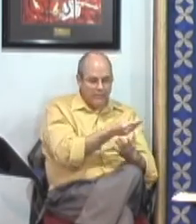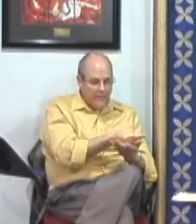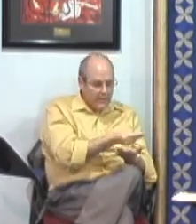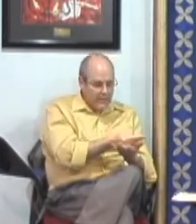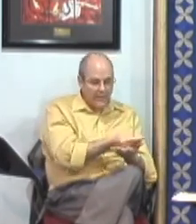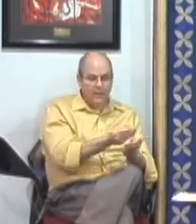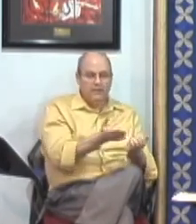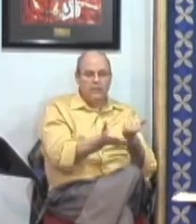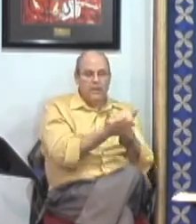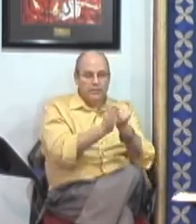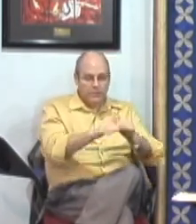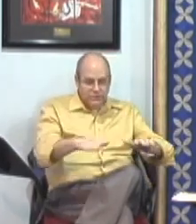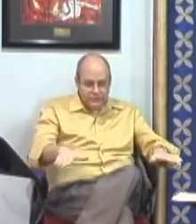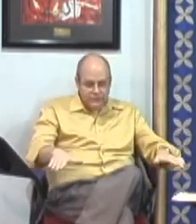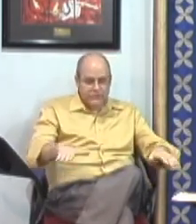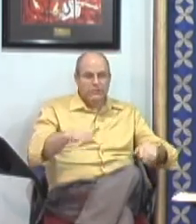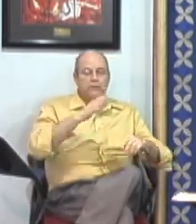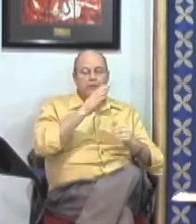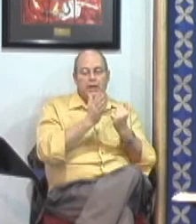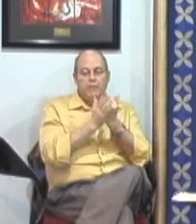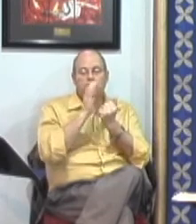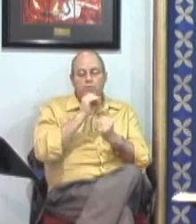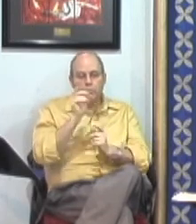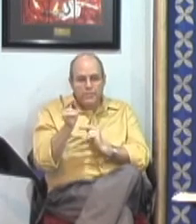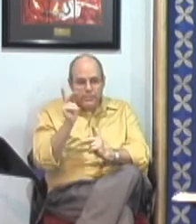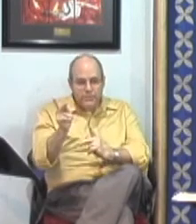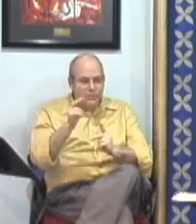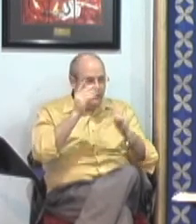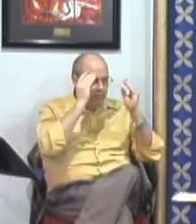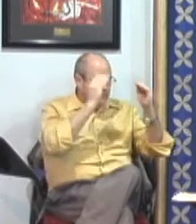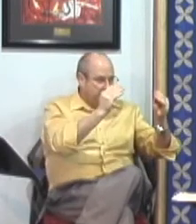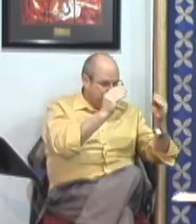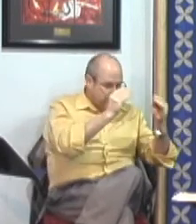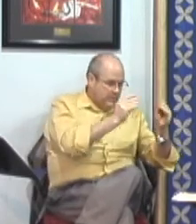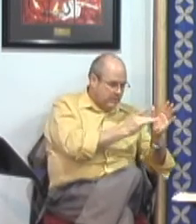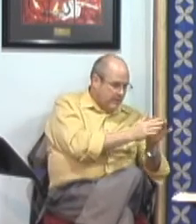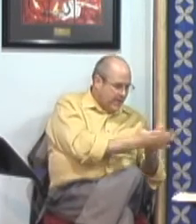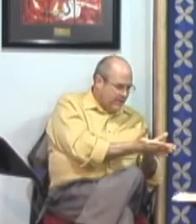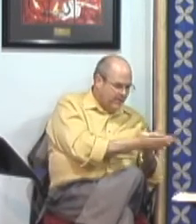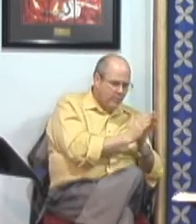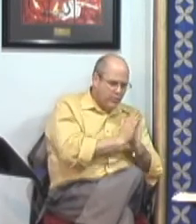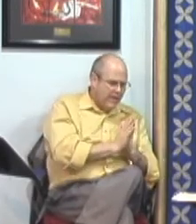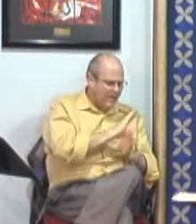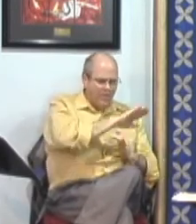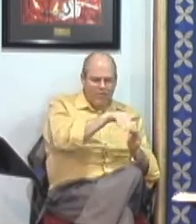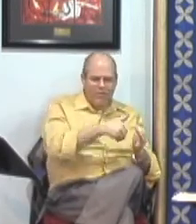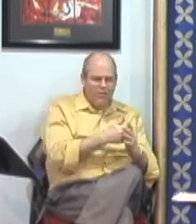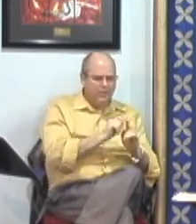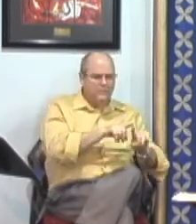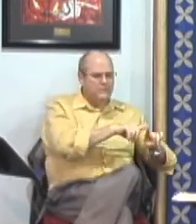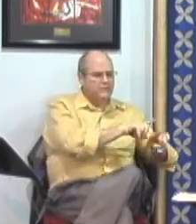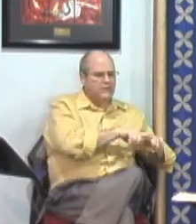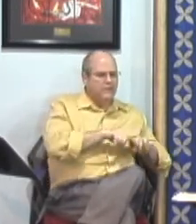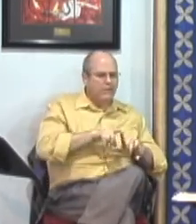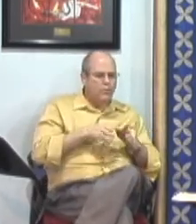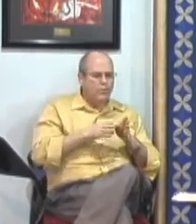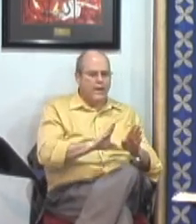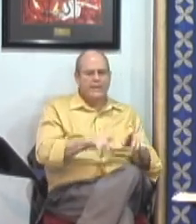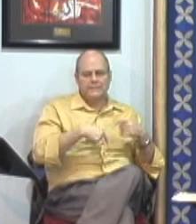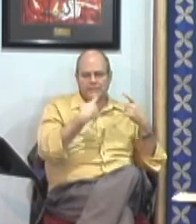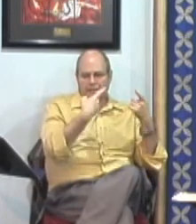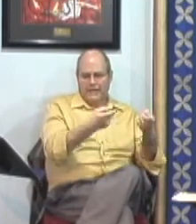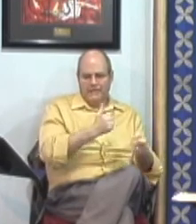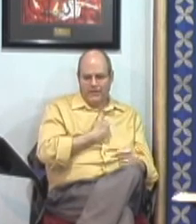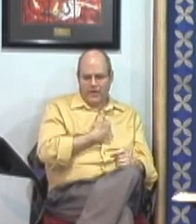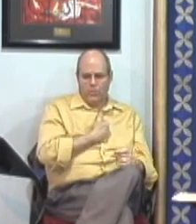or helping the elderly or teaching his word or praying, these are all ways we give our time and our